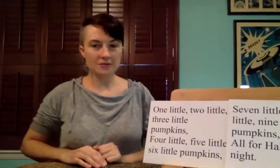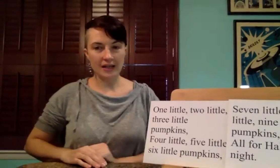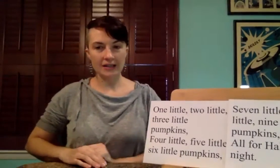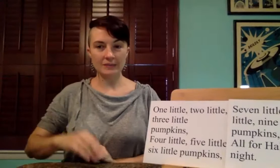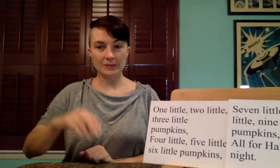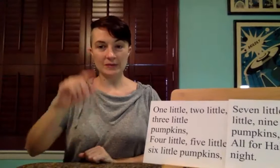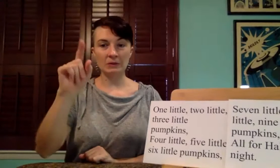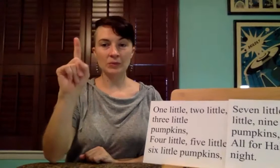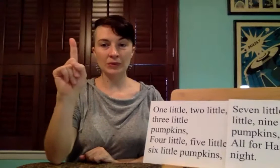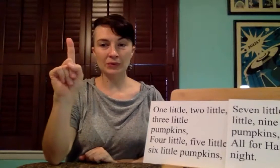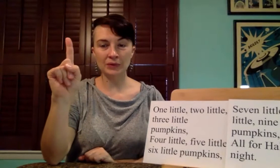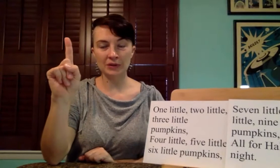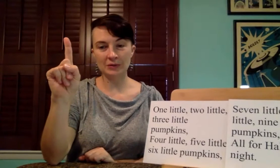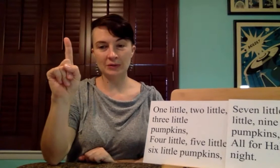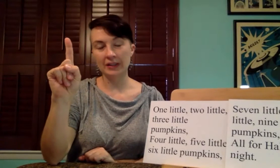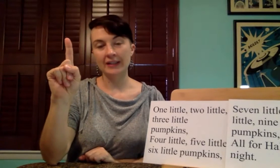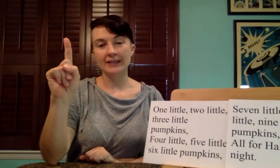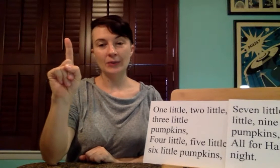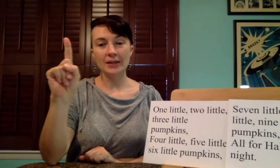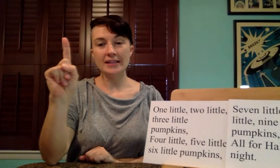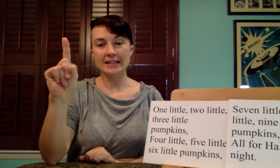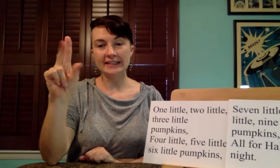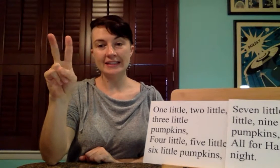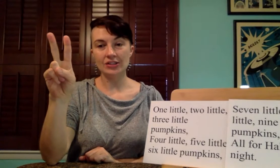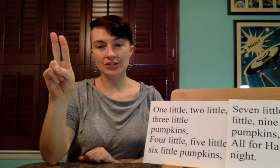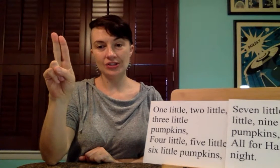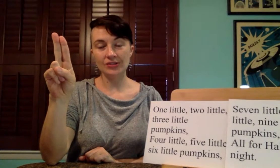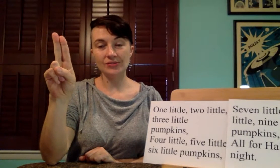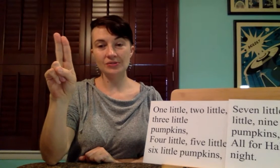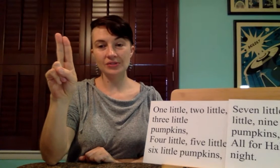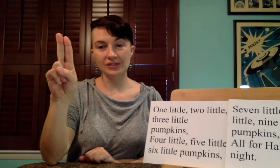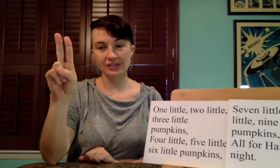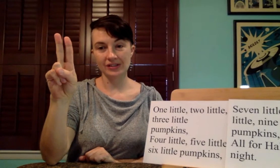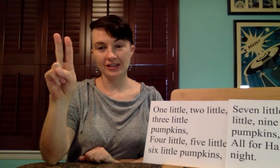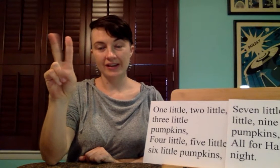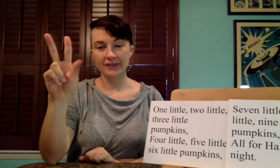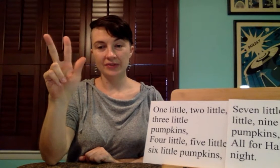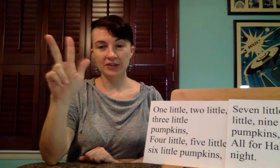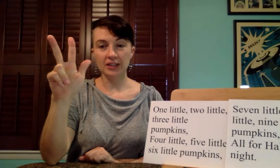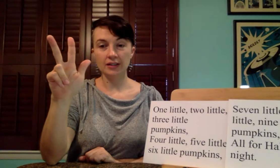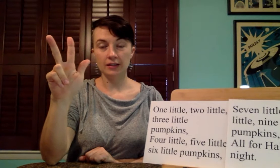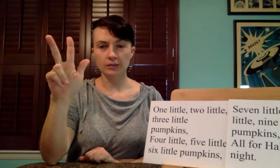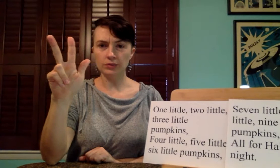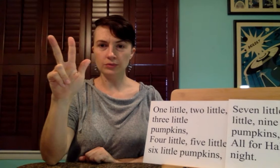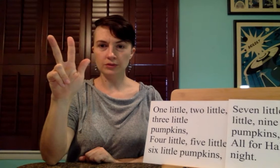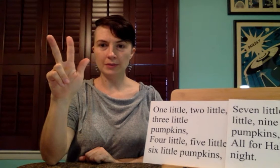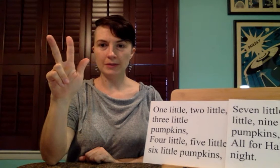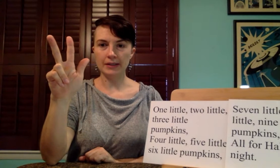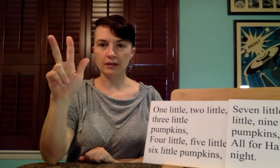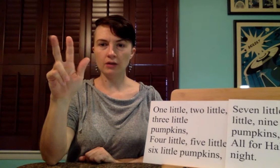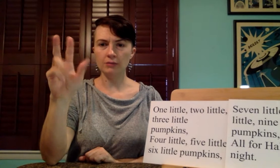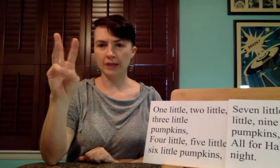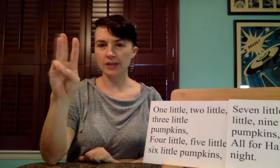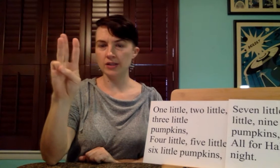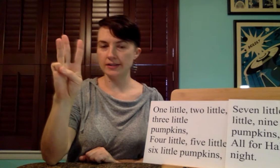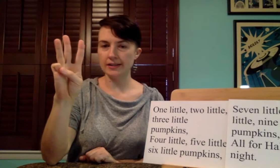9. So 1 through 4, 1, 2, 3. Now, you might be thinking, oh, but I usually sign the